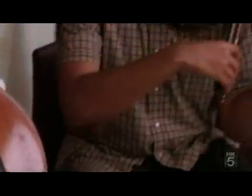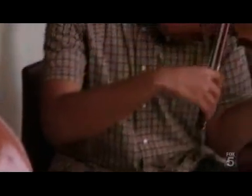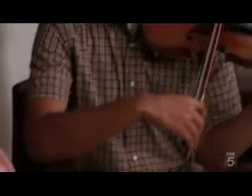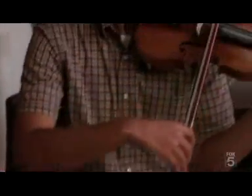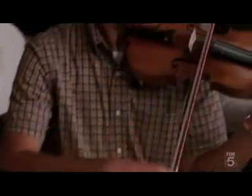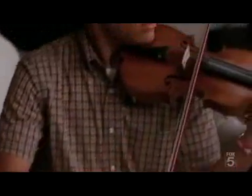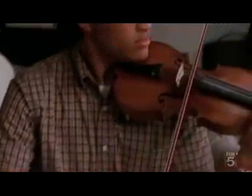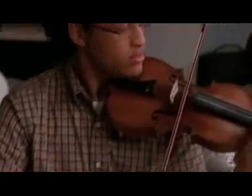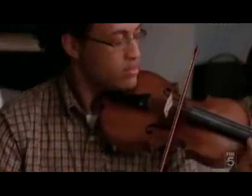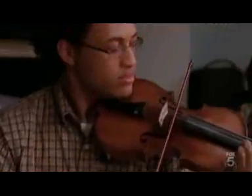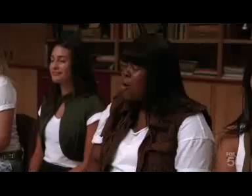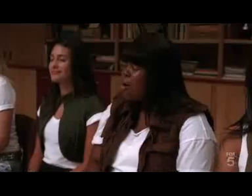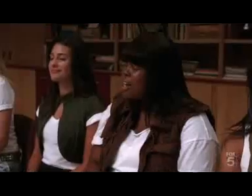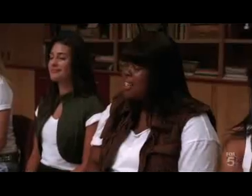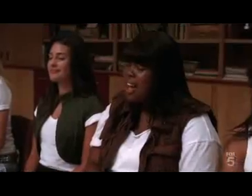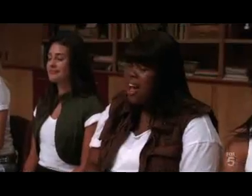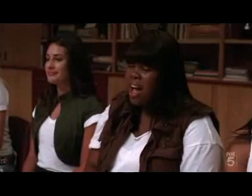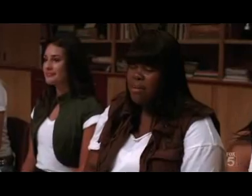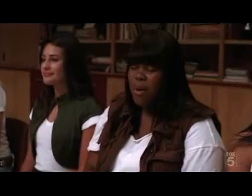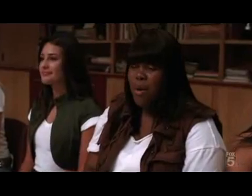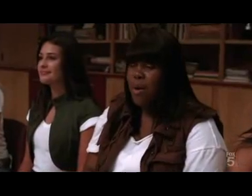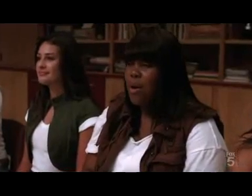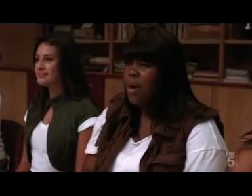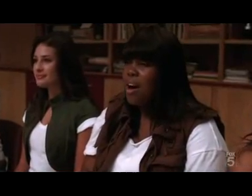Nothing to kill die for